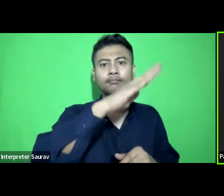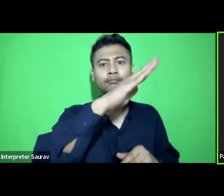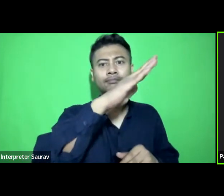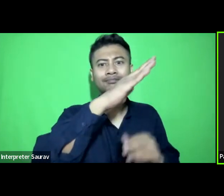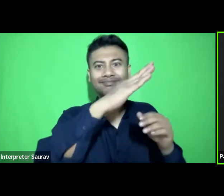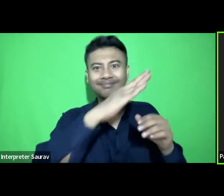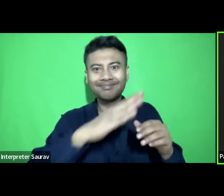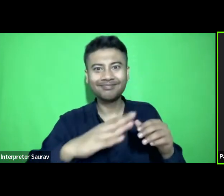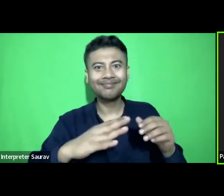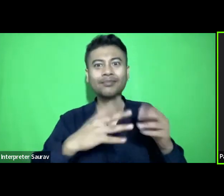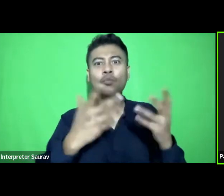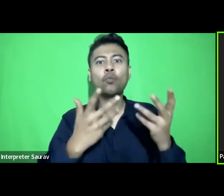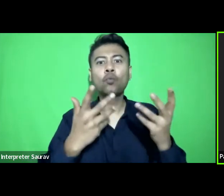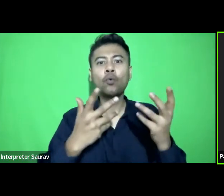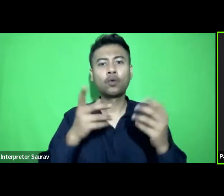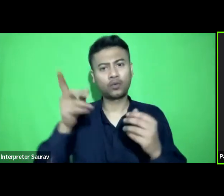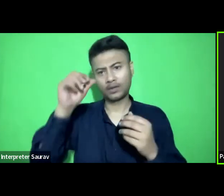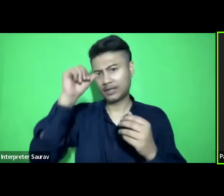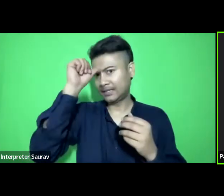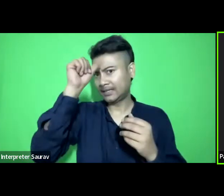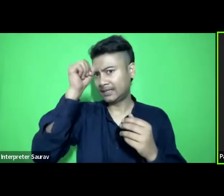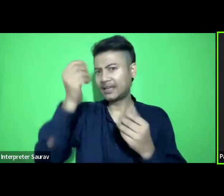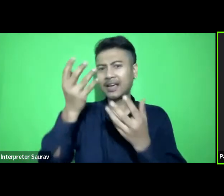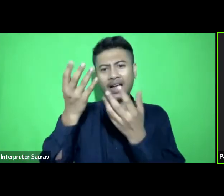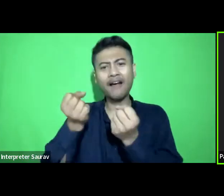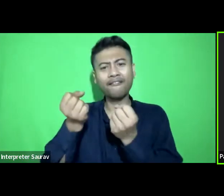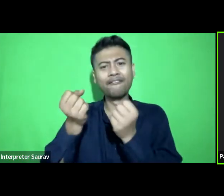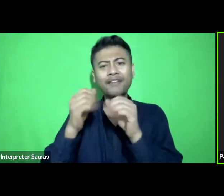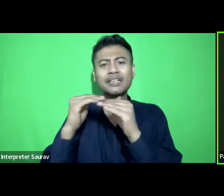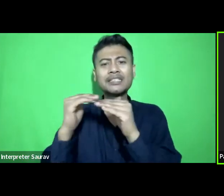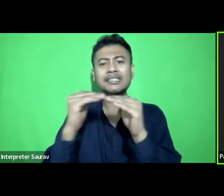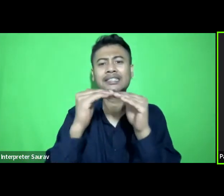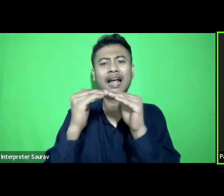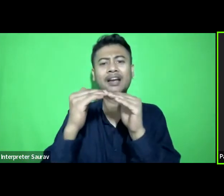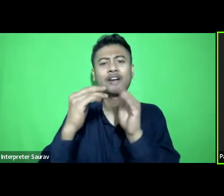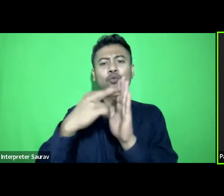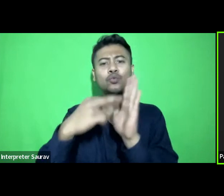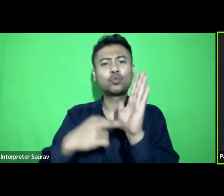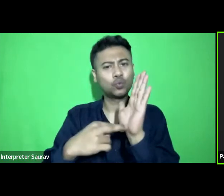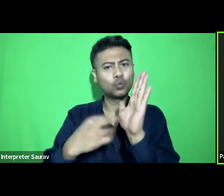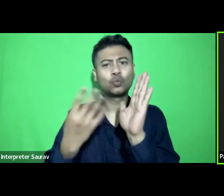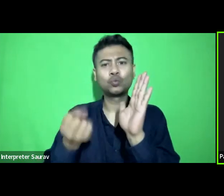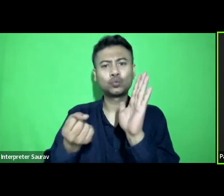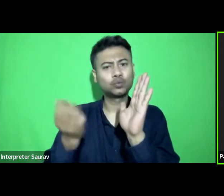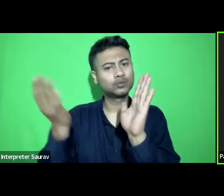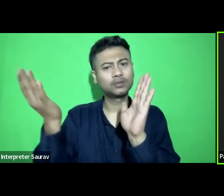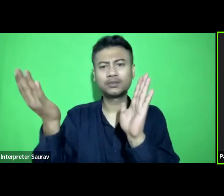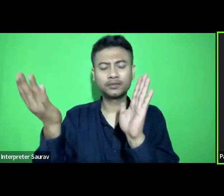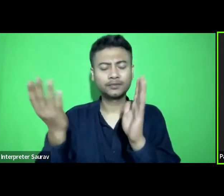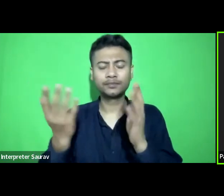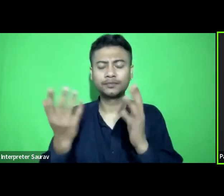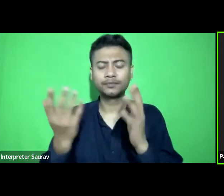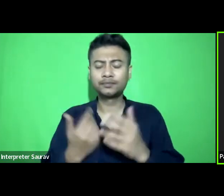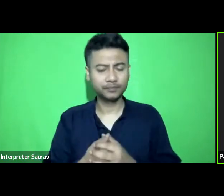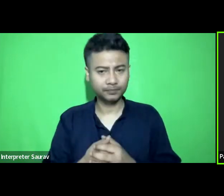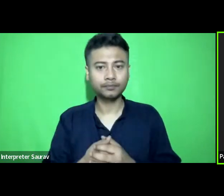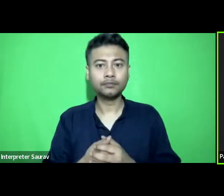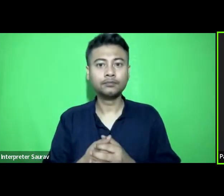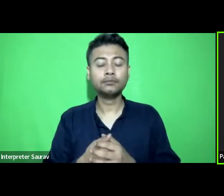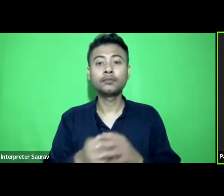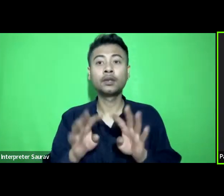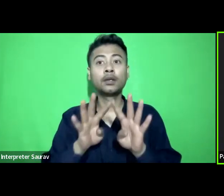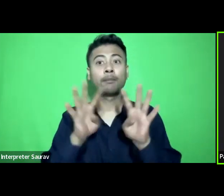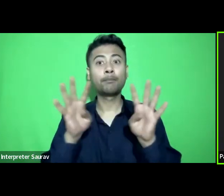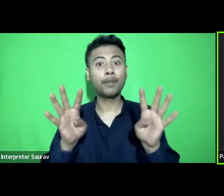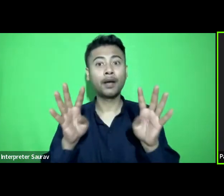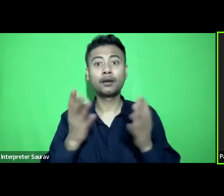in India, responding to the context. We have also spoken about the panelists on